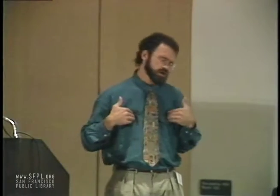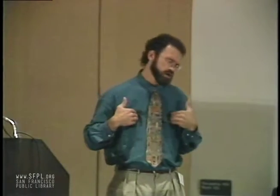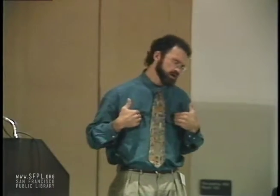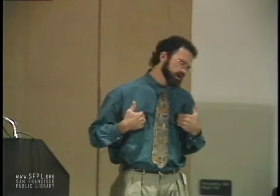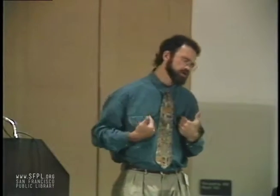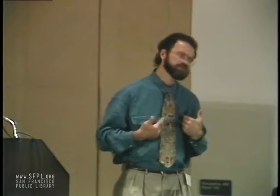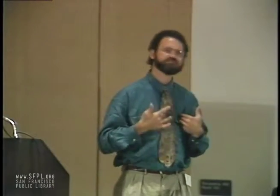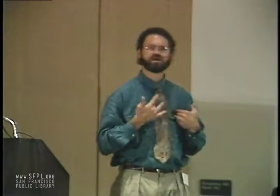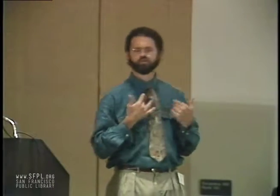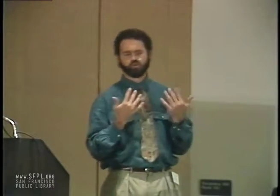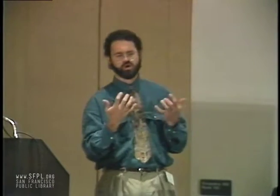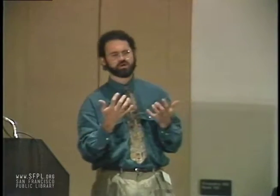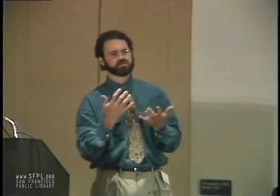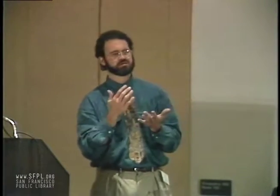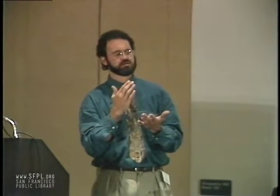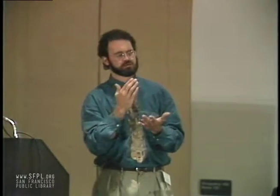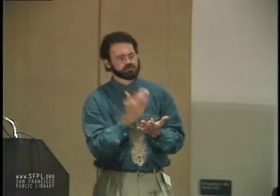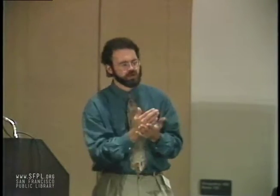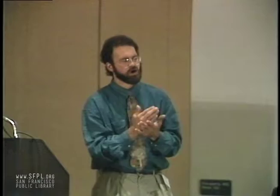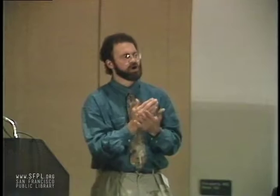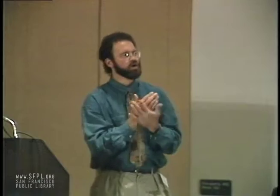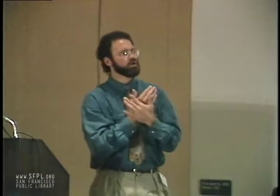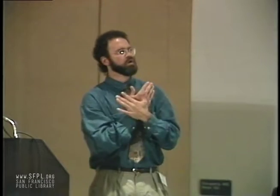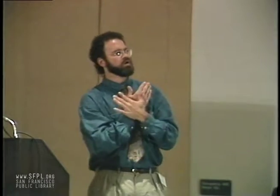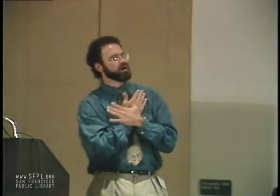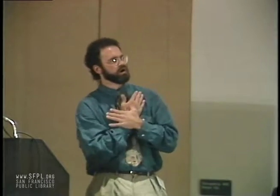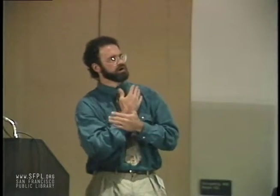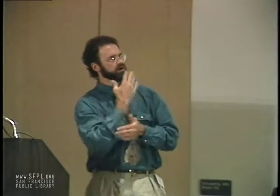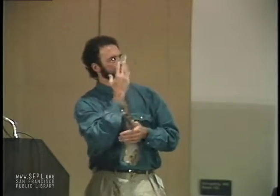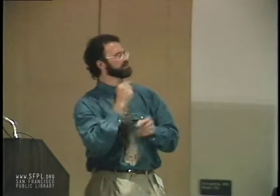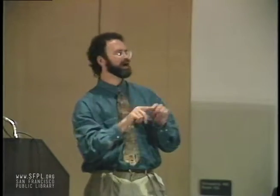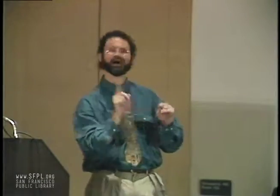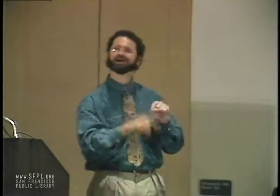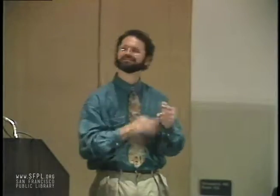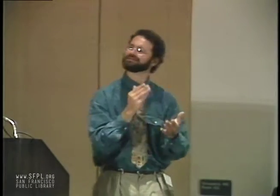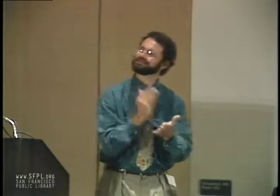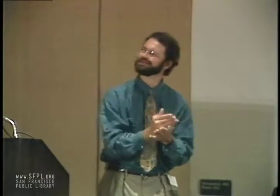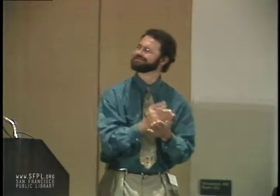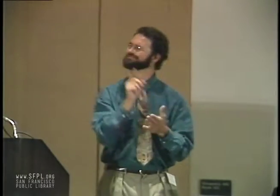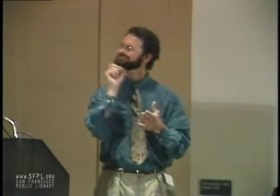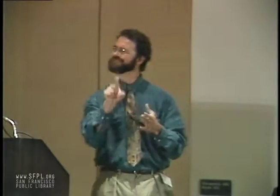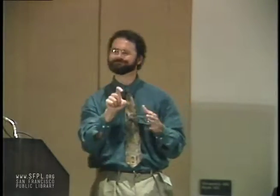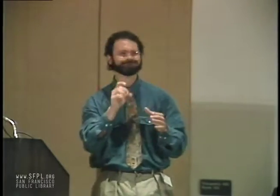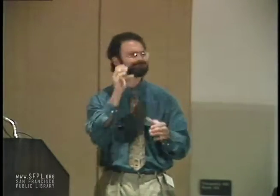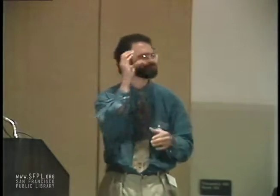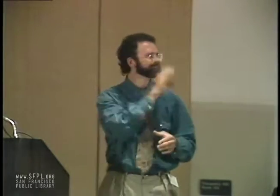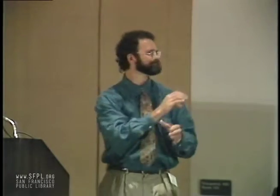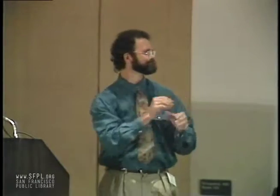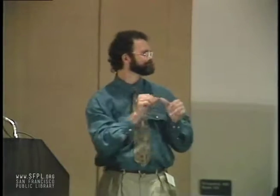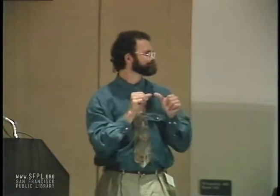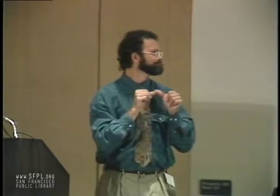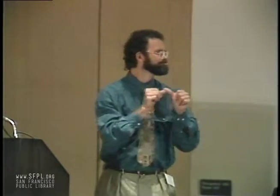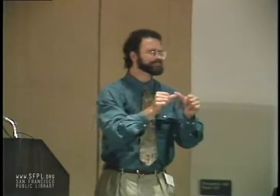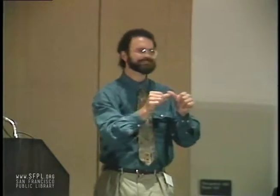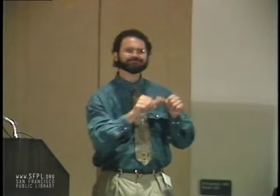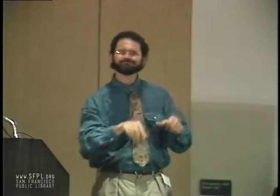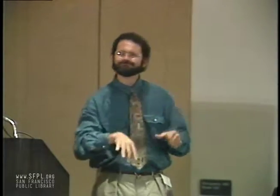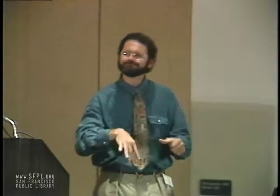was walking along, feeling quite tired, desperately wanting to stop and sleep, and yet he couldn't. He